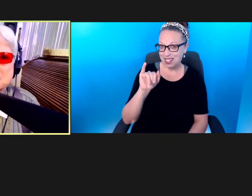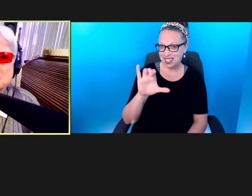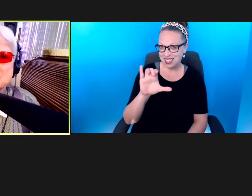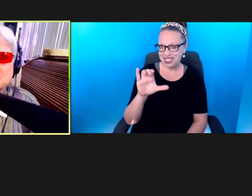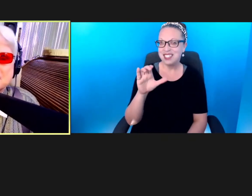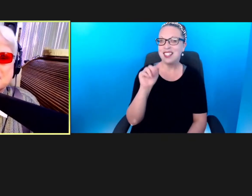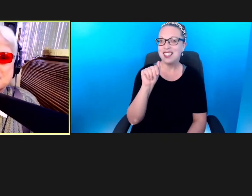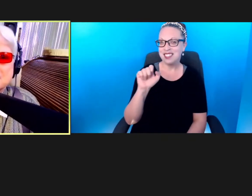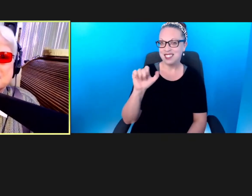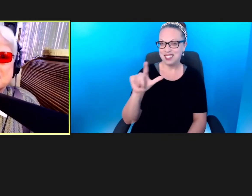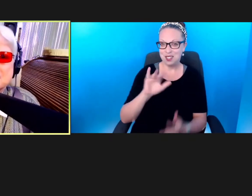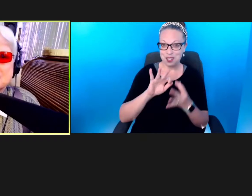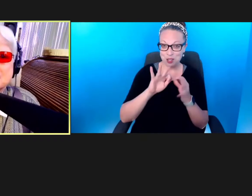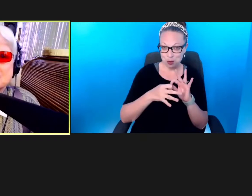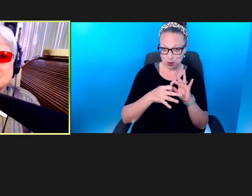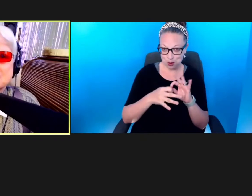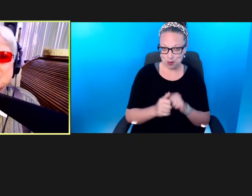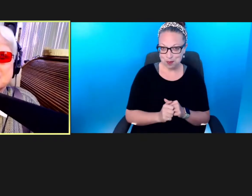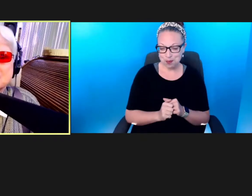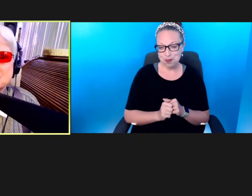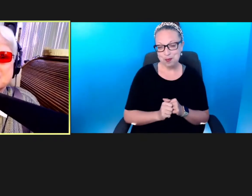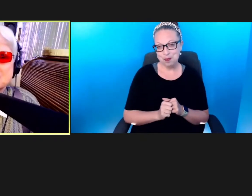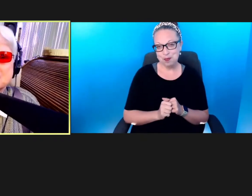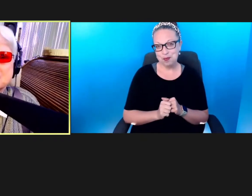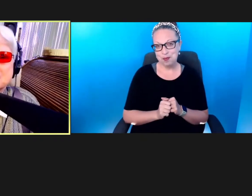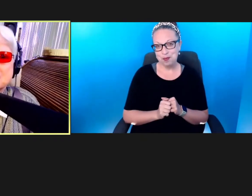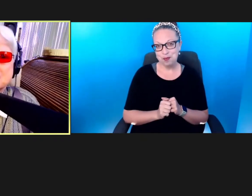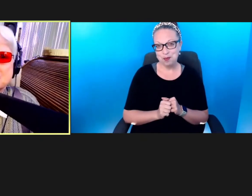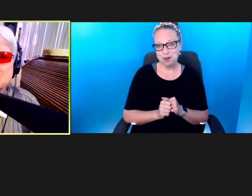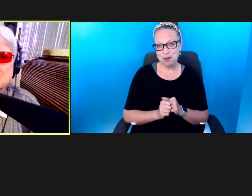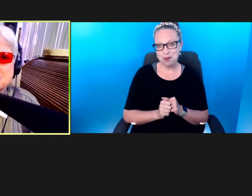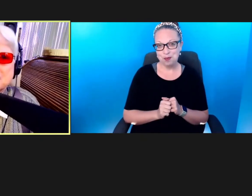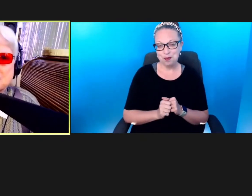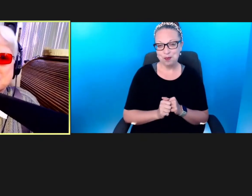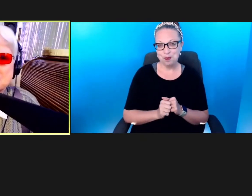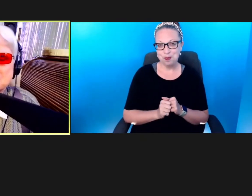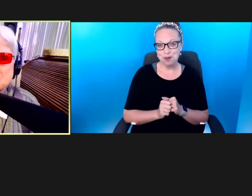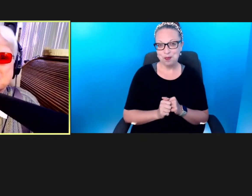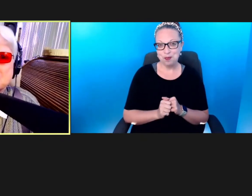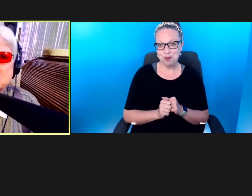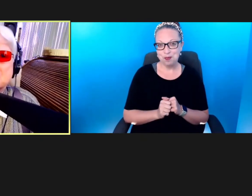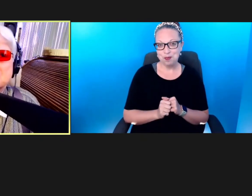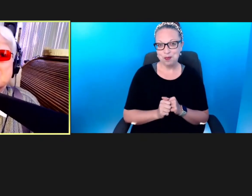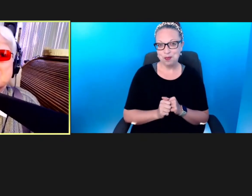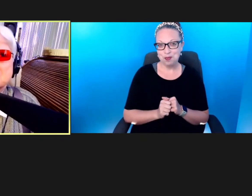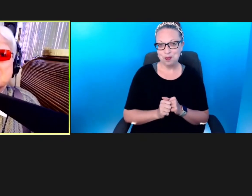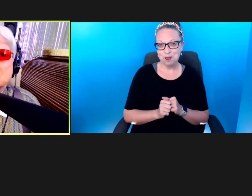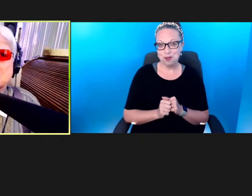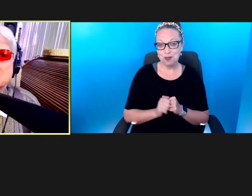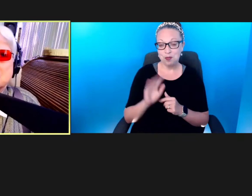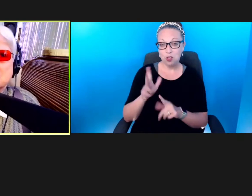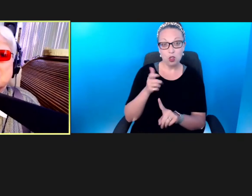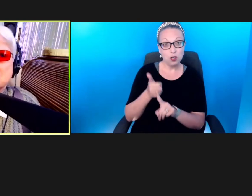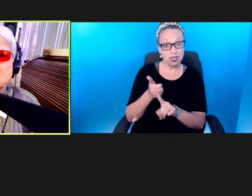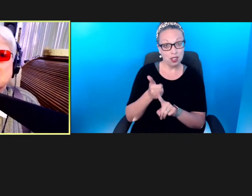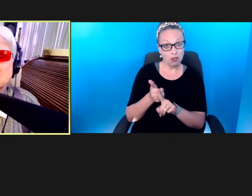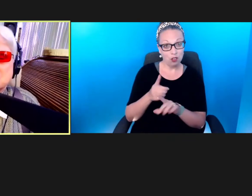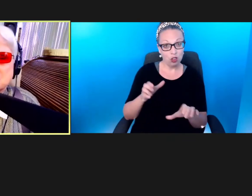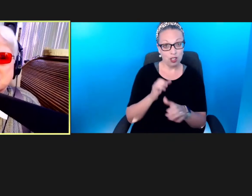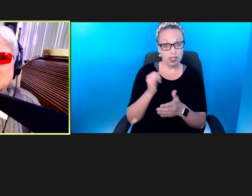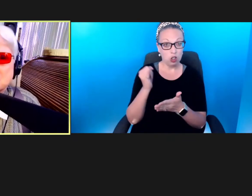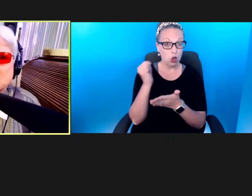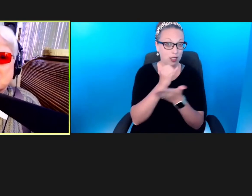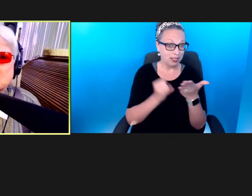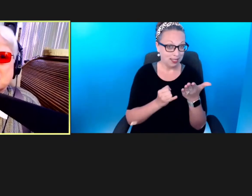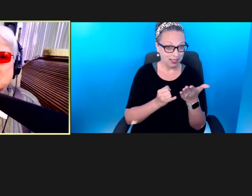Sign Language interpreter. And she, she does artistic